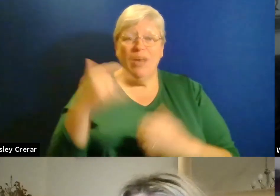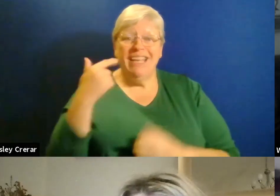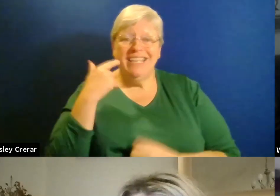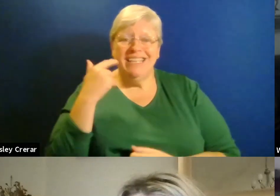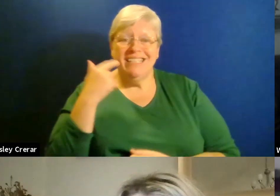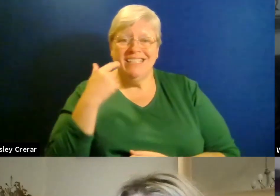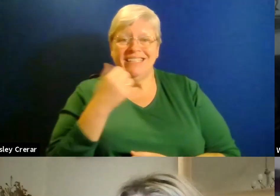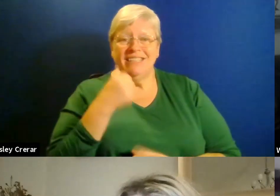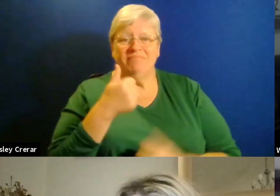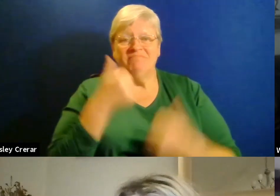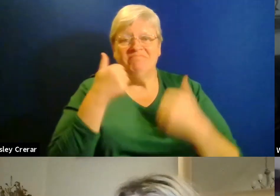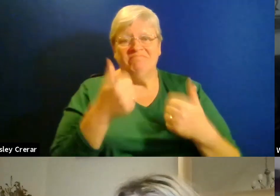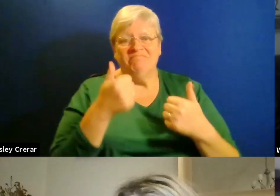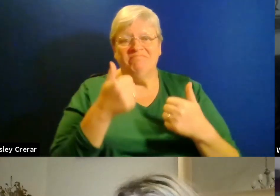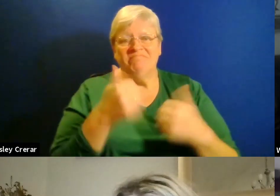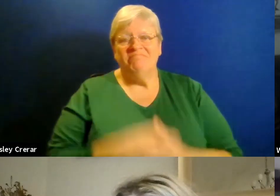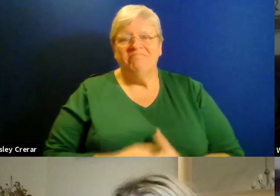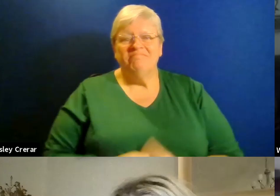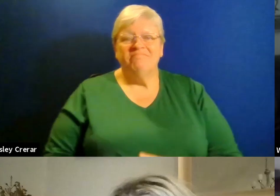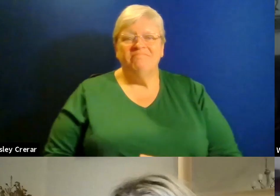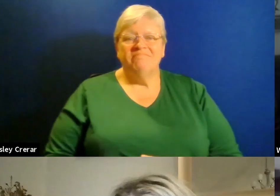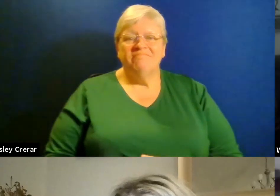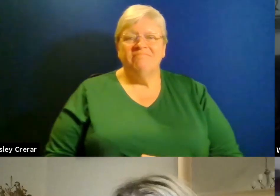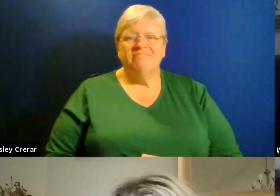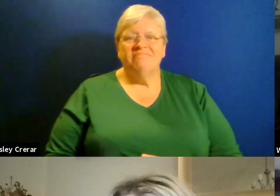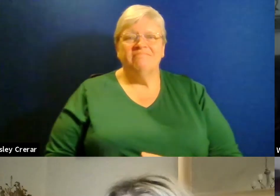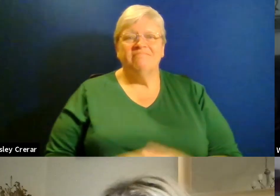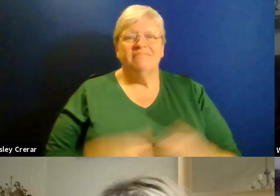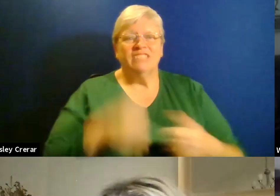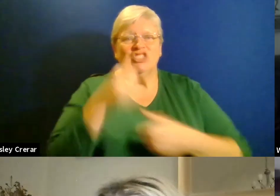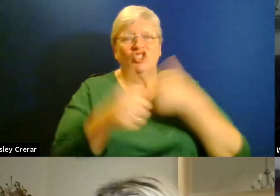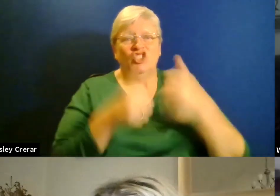me, please. Cheers, Min Jordan. That's from Pamela.